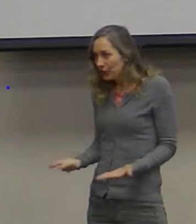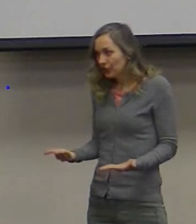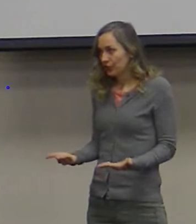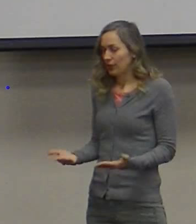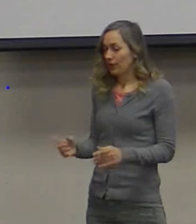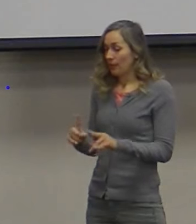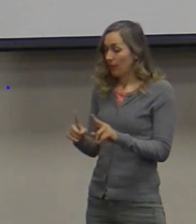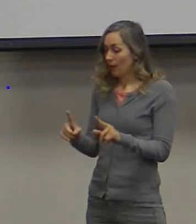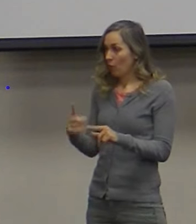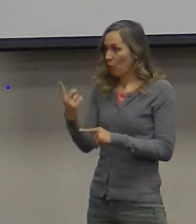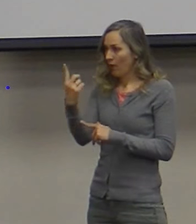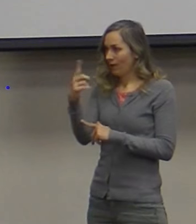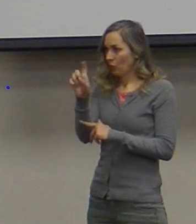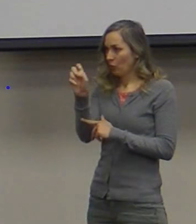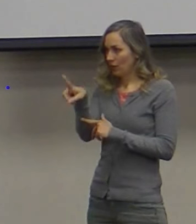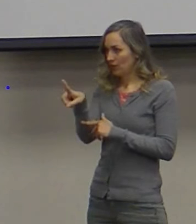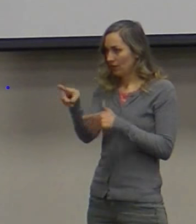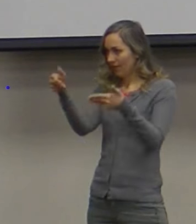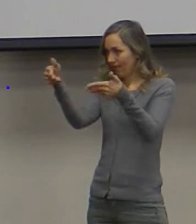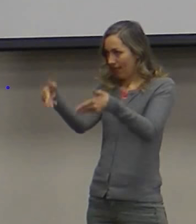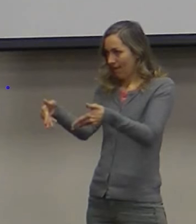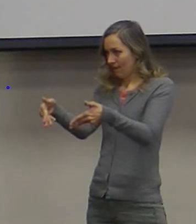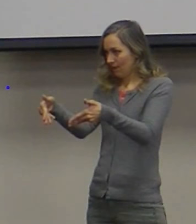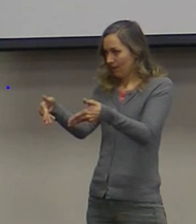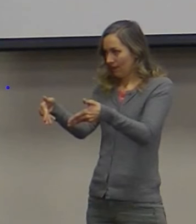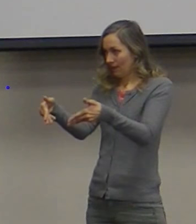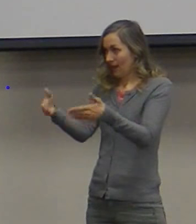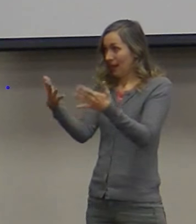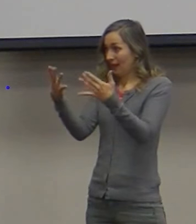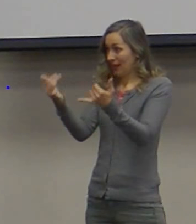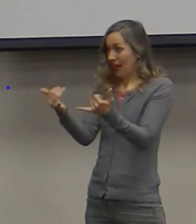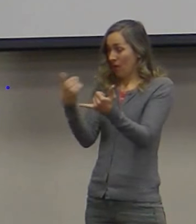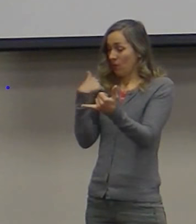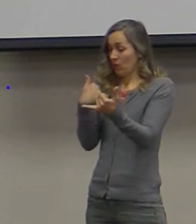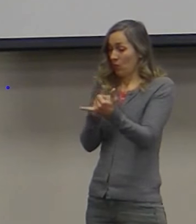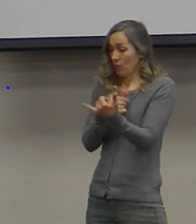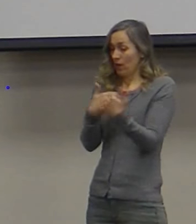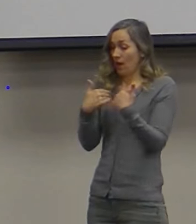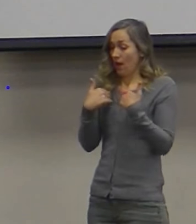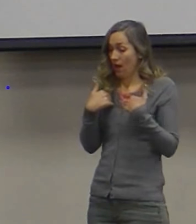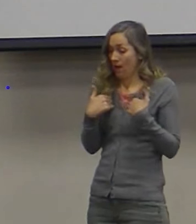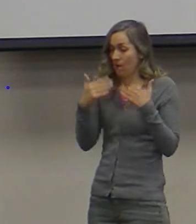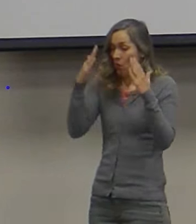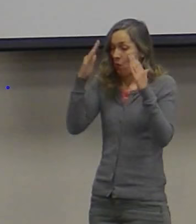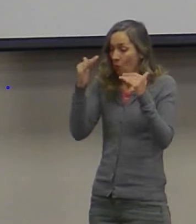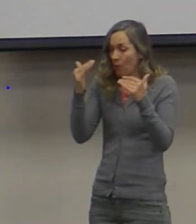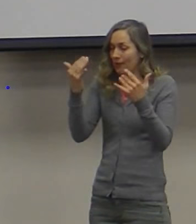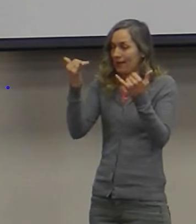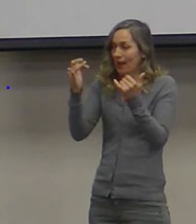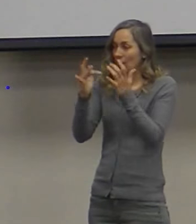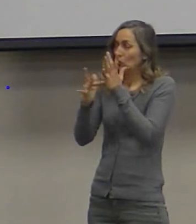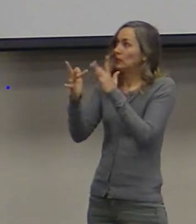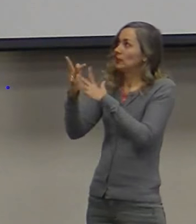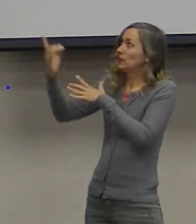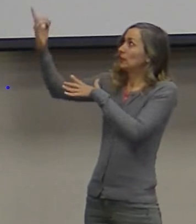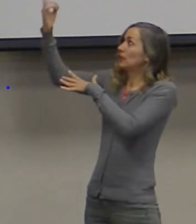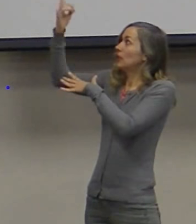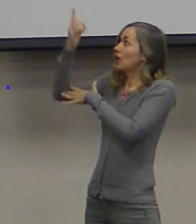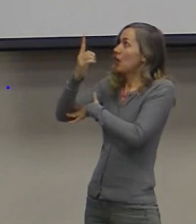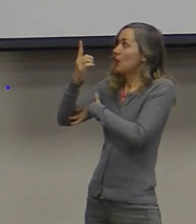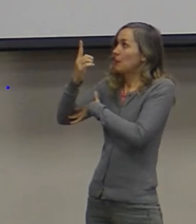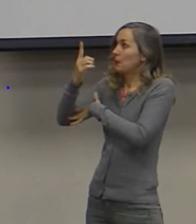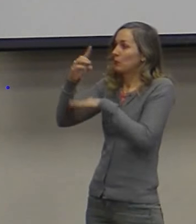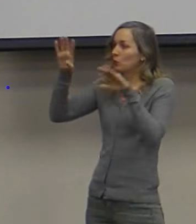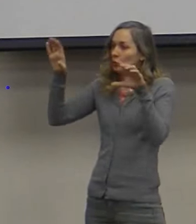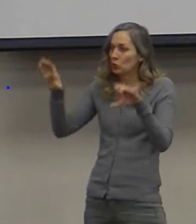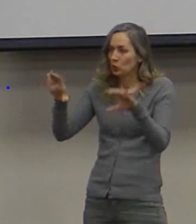though, now that the hope has come, now that Jesus has come to do what he intended to